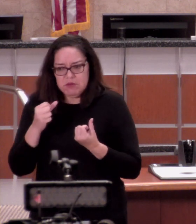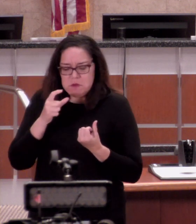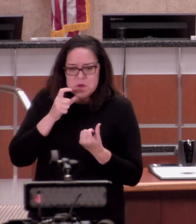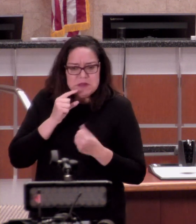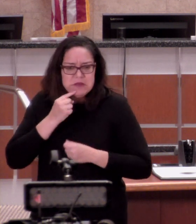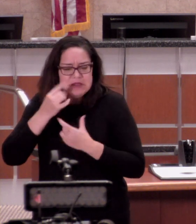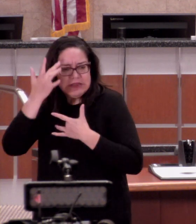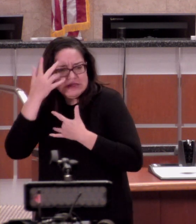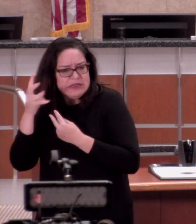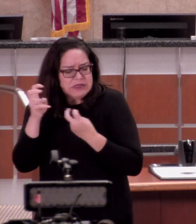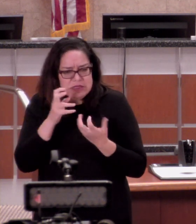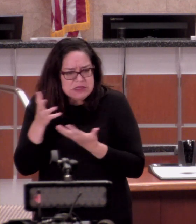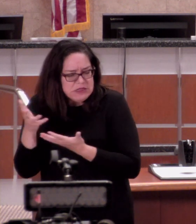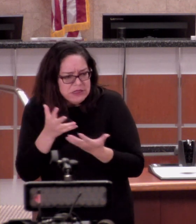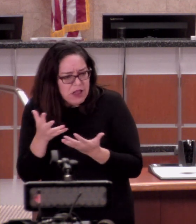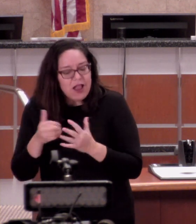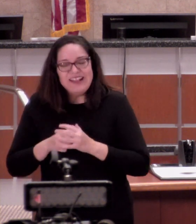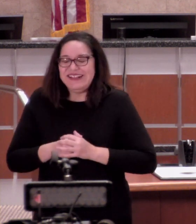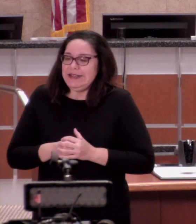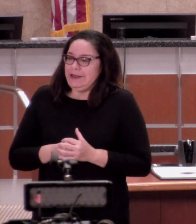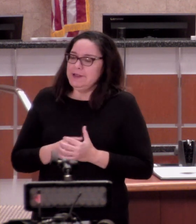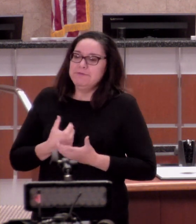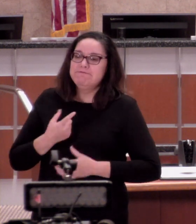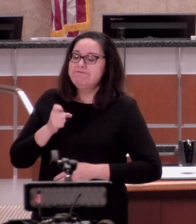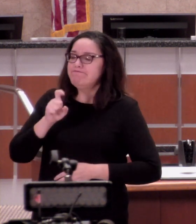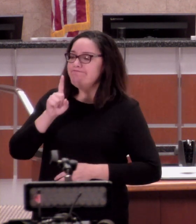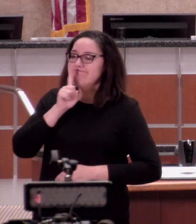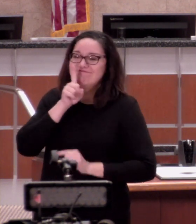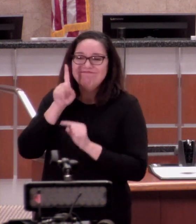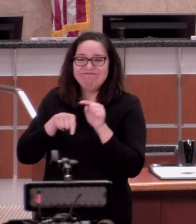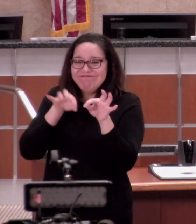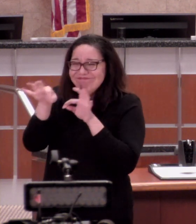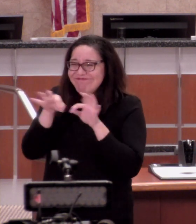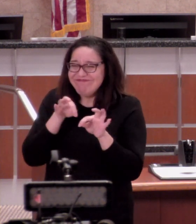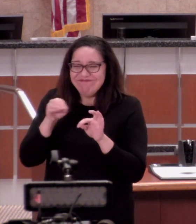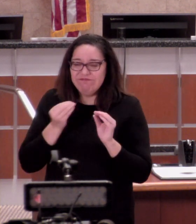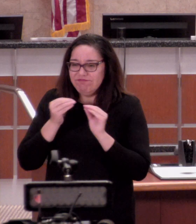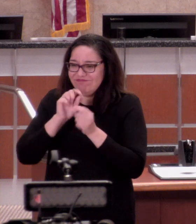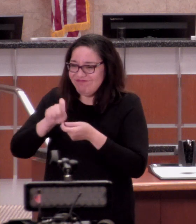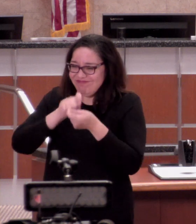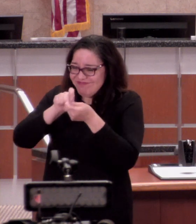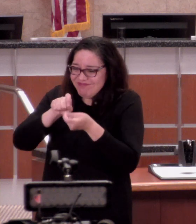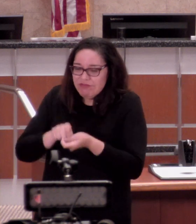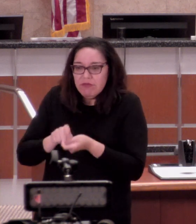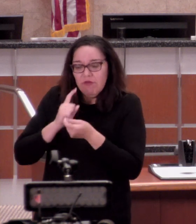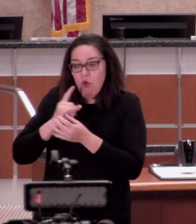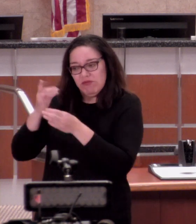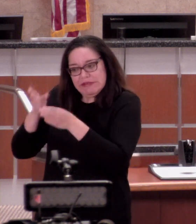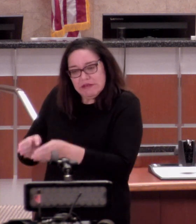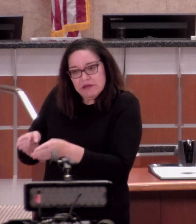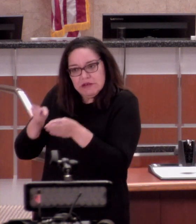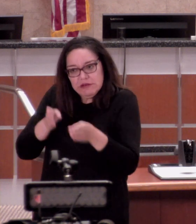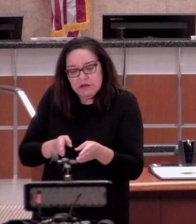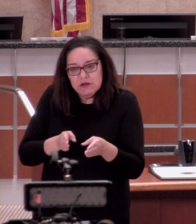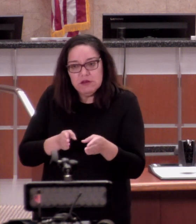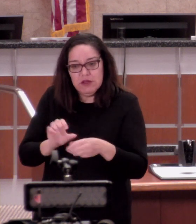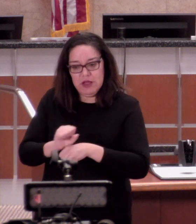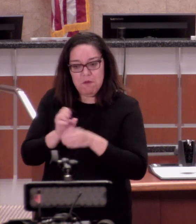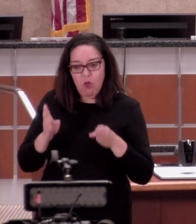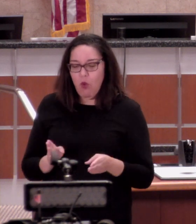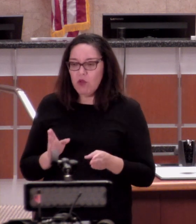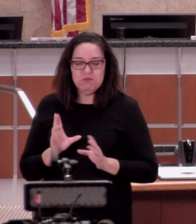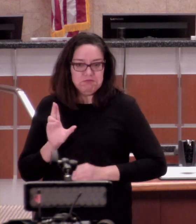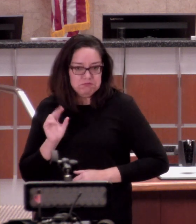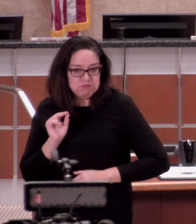So I can't speak, it is, and I cannot speak to specifics about individual employees, but I will tell you that we